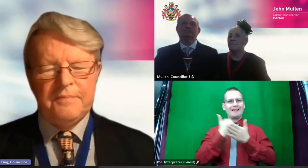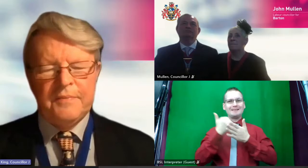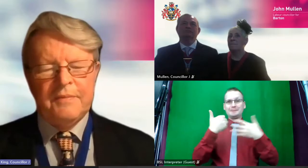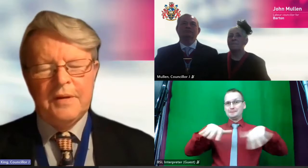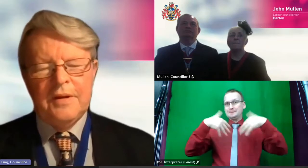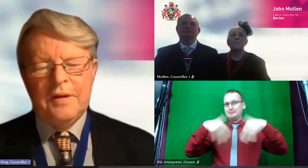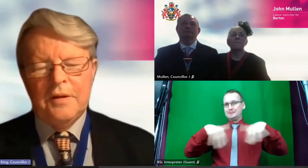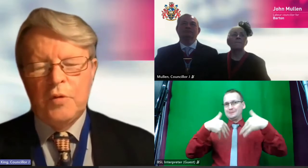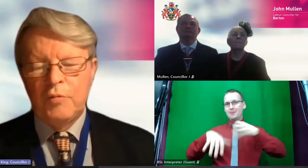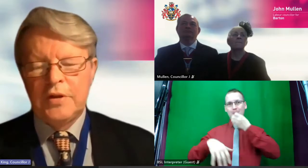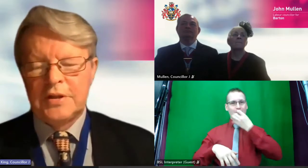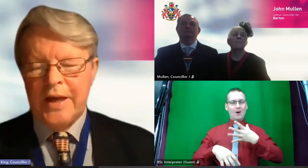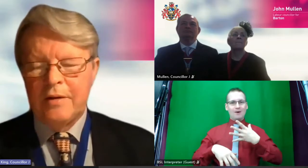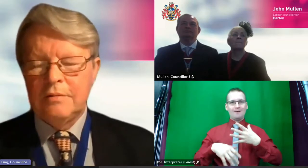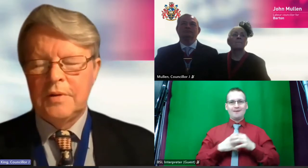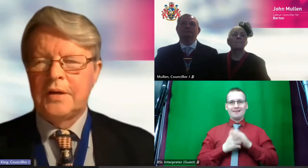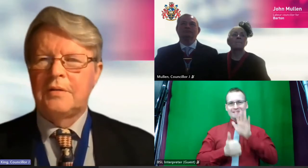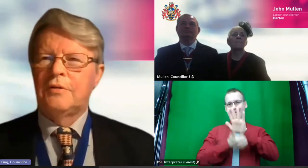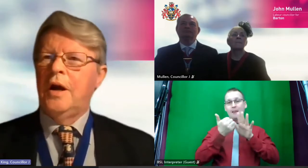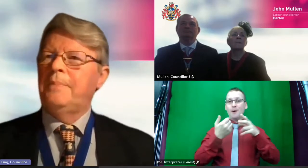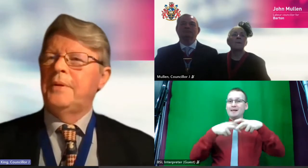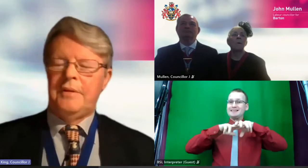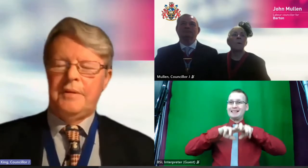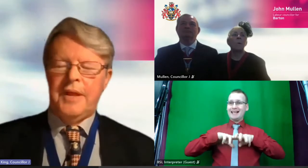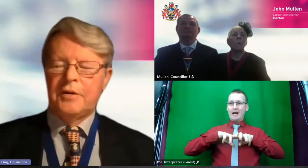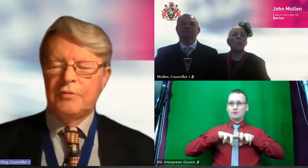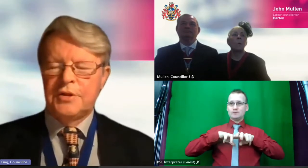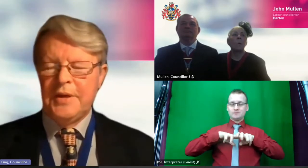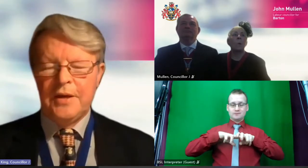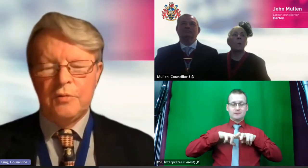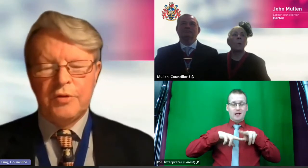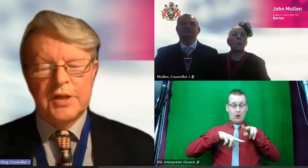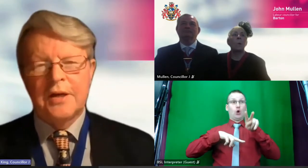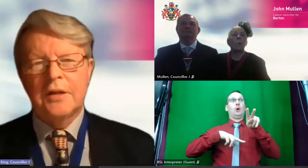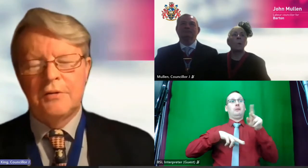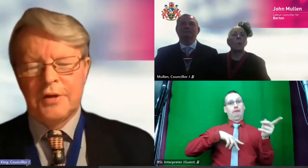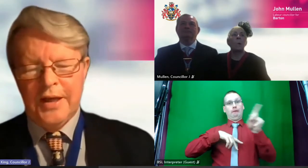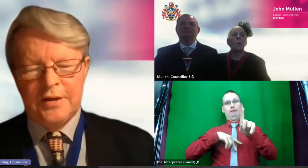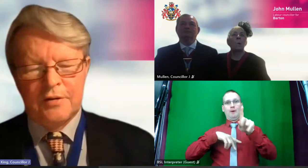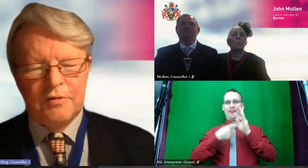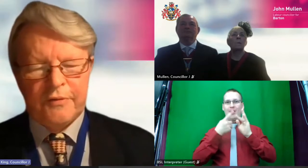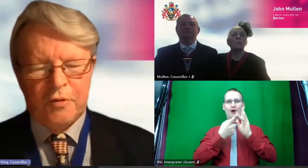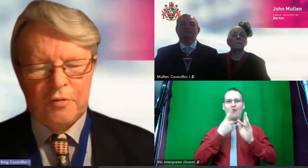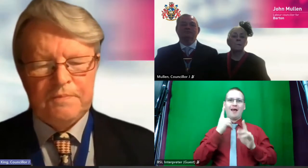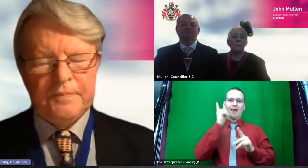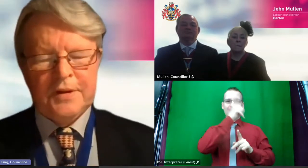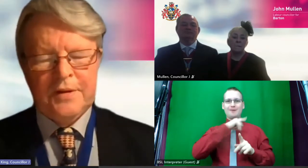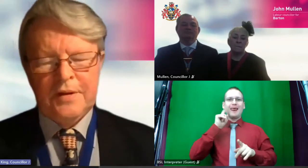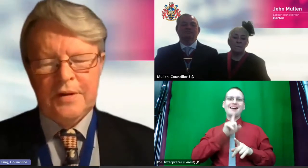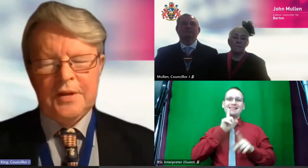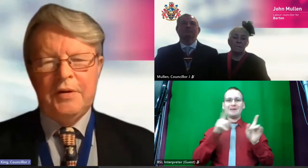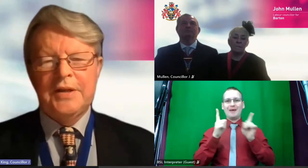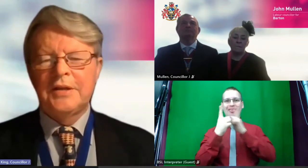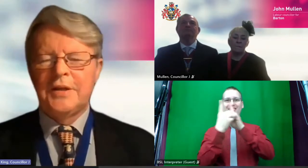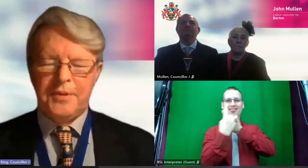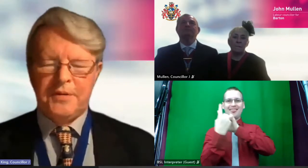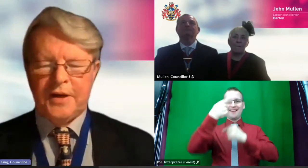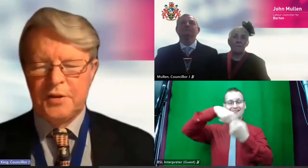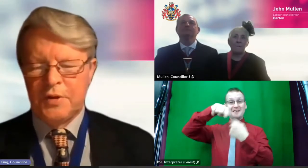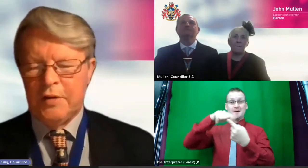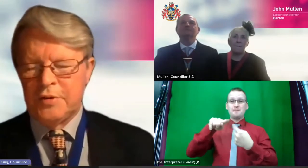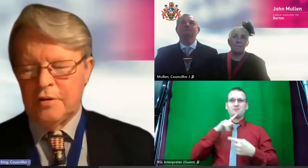say. When we'd sit down, I'd look up, and there goes Tim again, whisking another lucky lady onto the floor. Now, I did